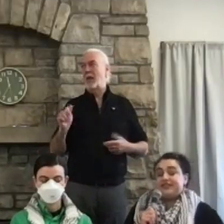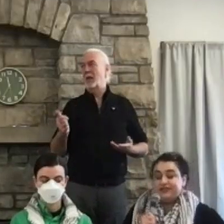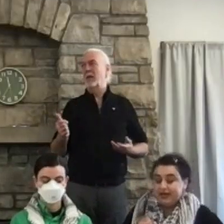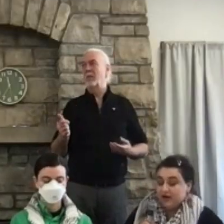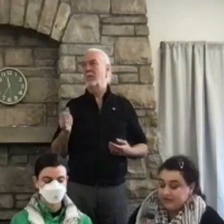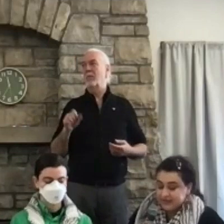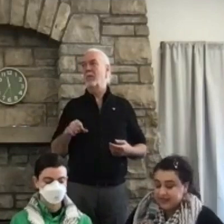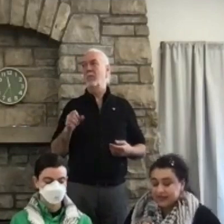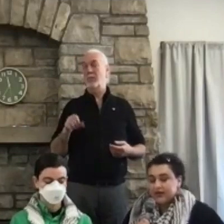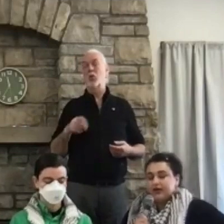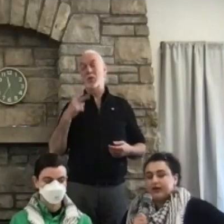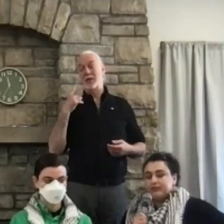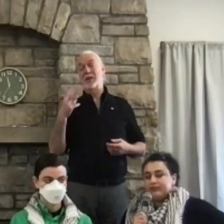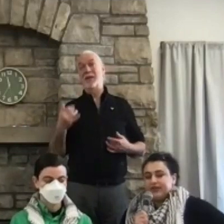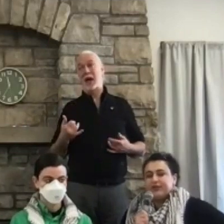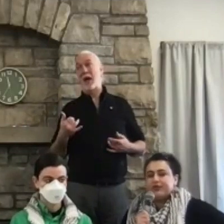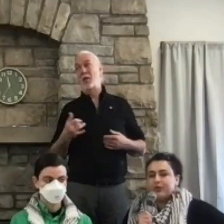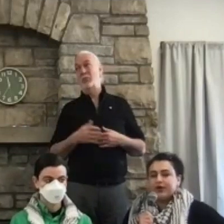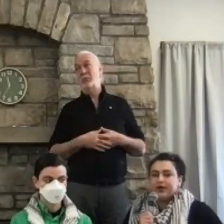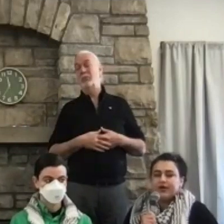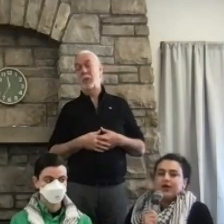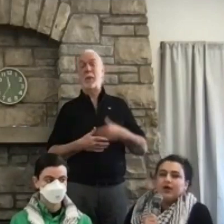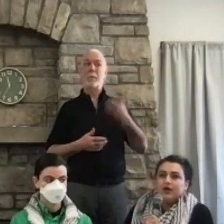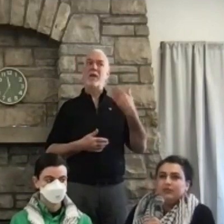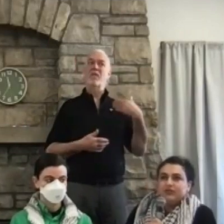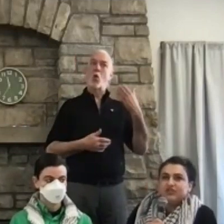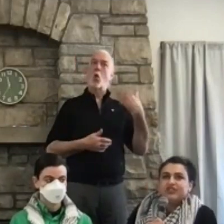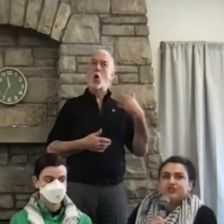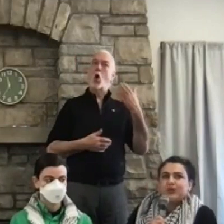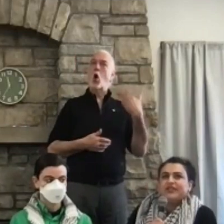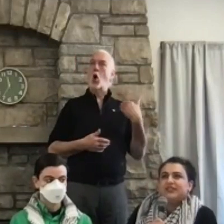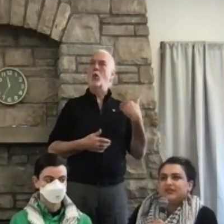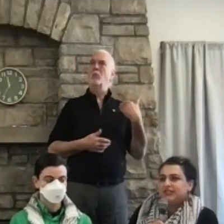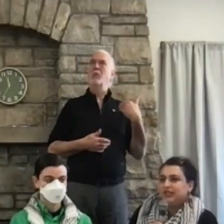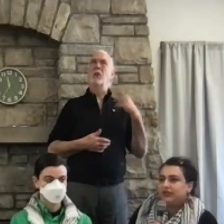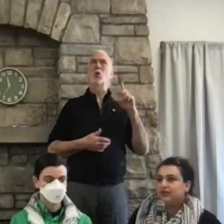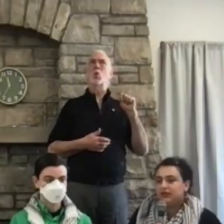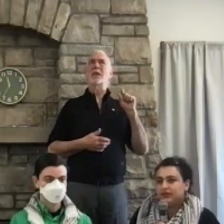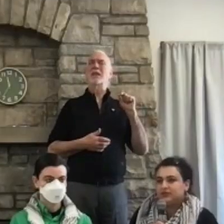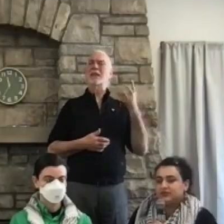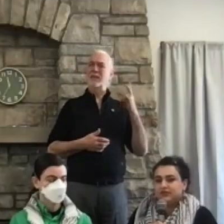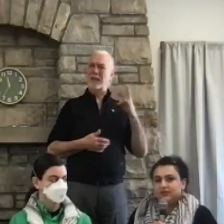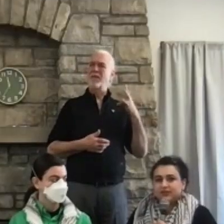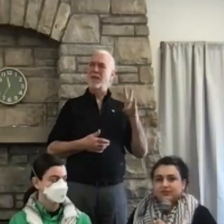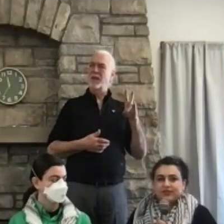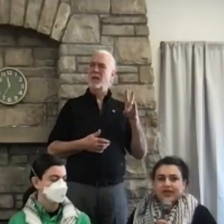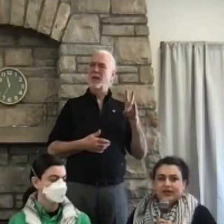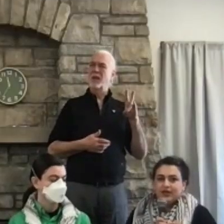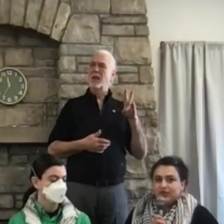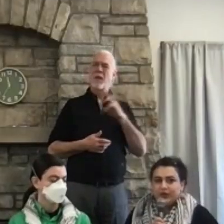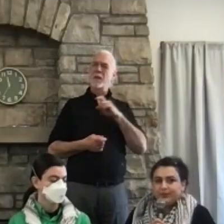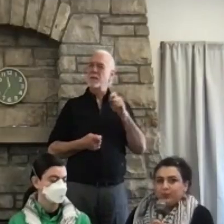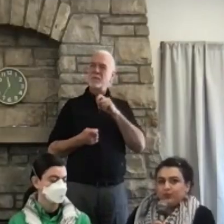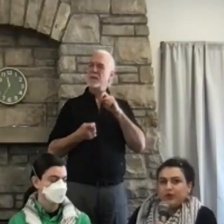as we've seen right now in Gaza, even before, in 2017, the statistics was